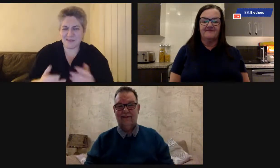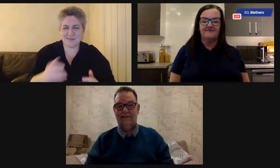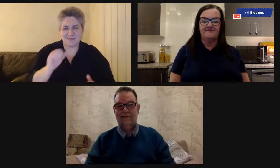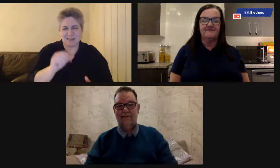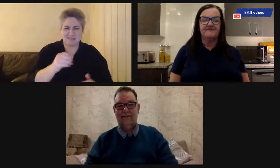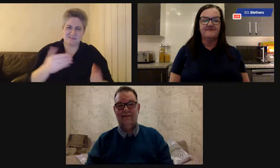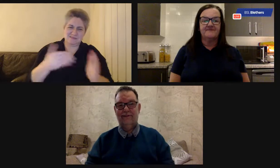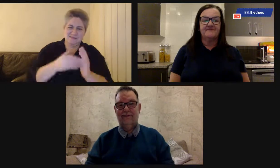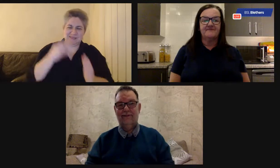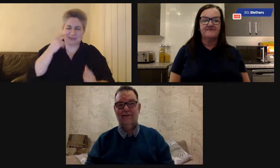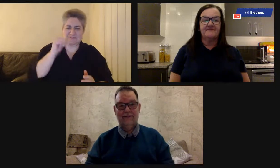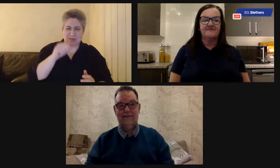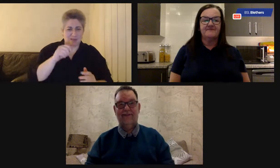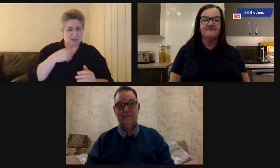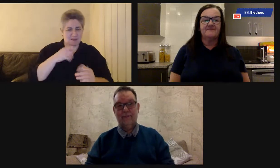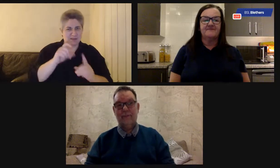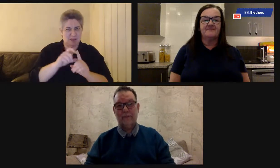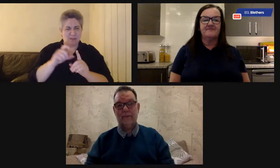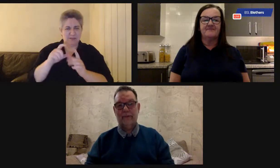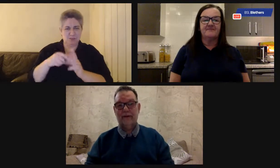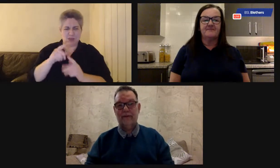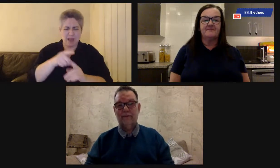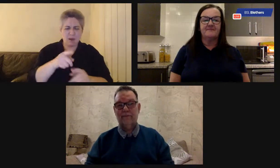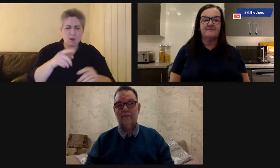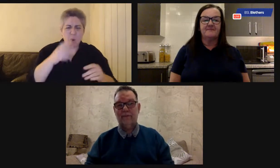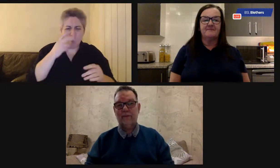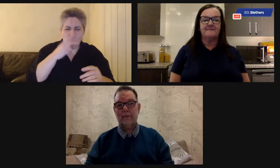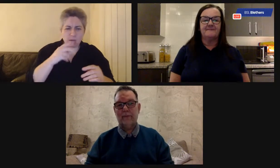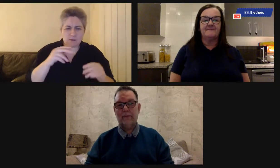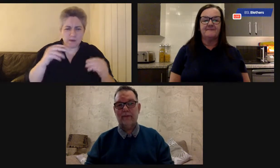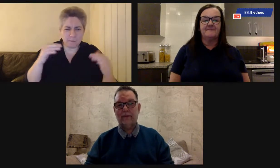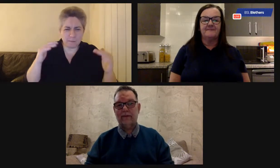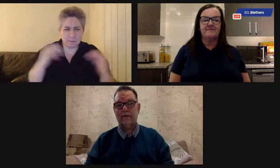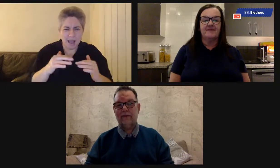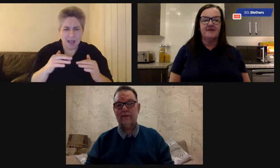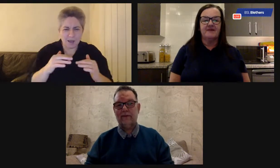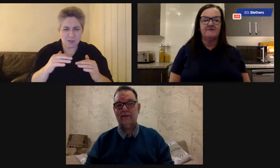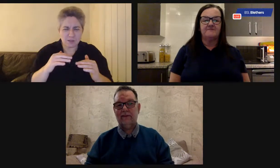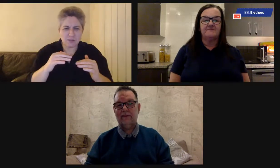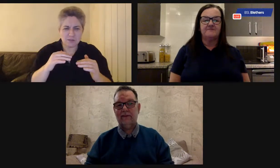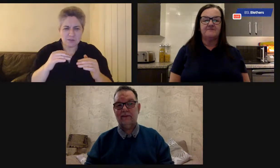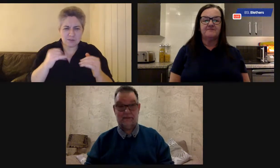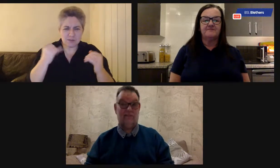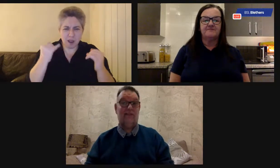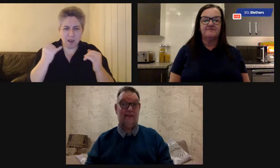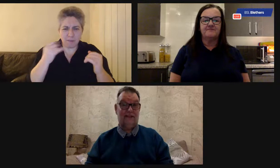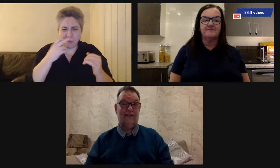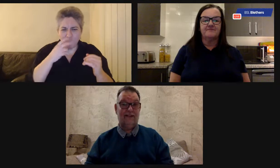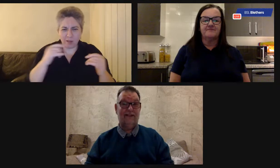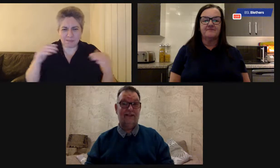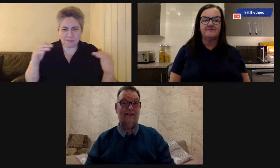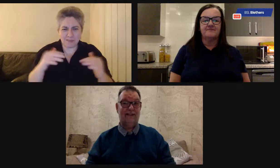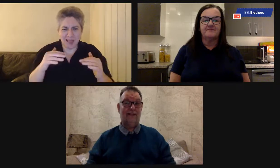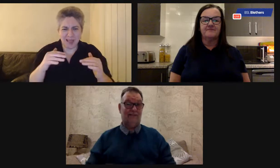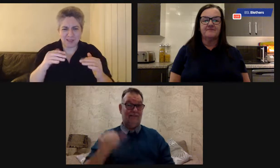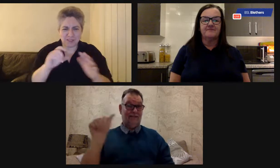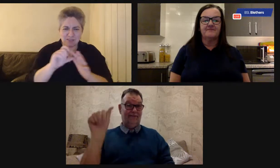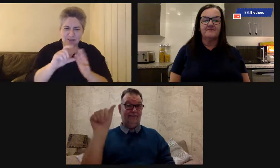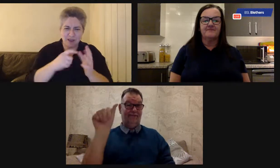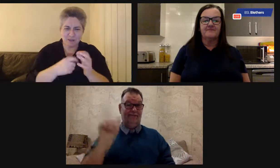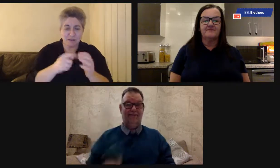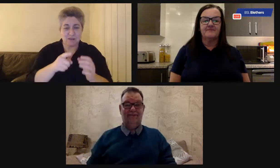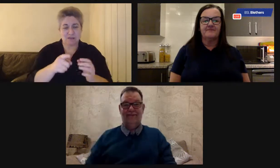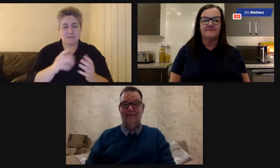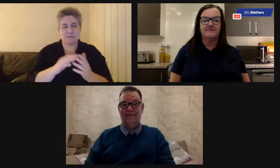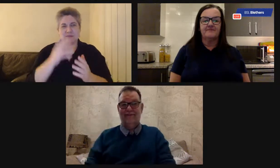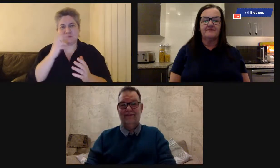couple, you were always jet setting everywhere. So we just added the English deaf Darby and Joan. Ah, so I get what you're saying.